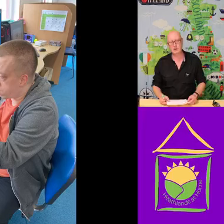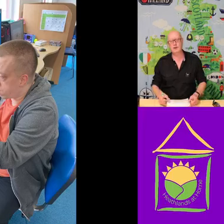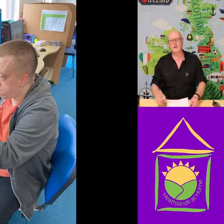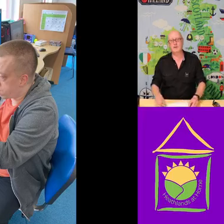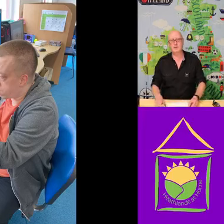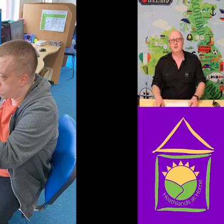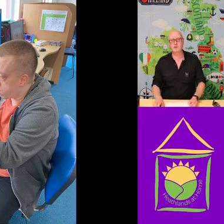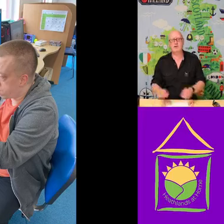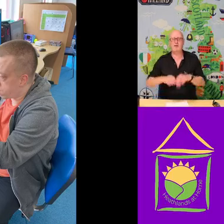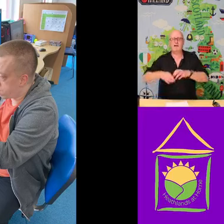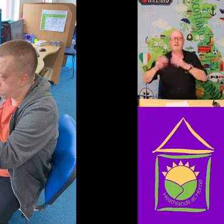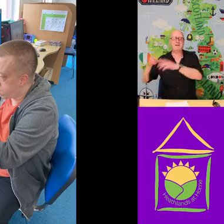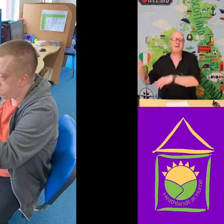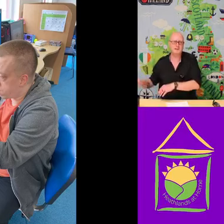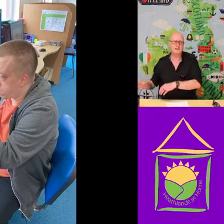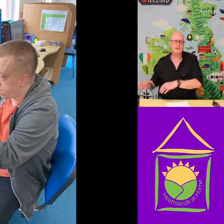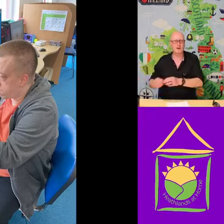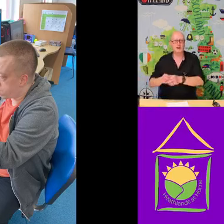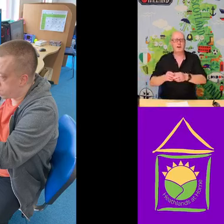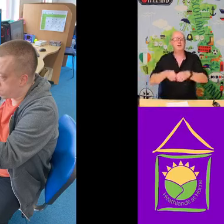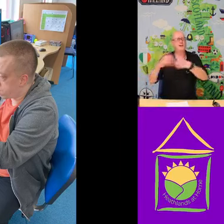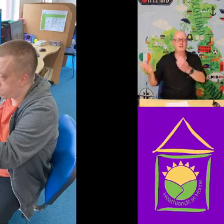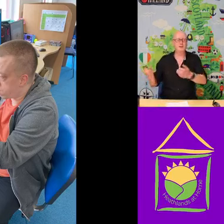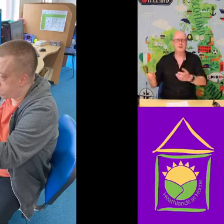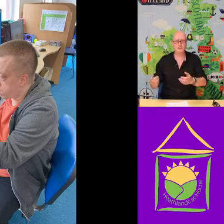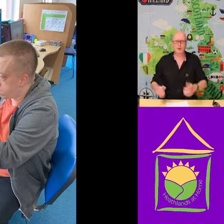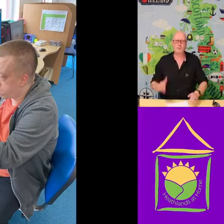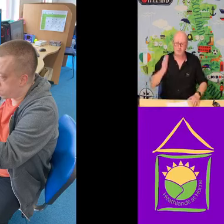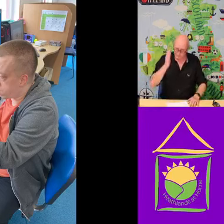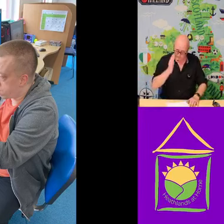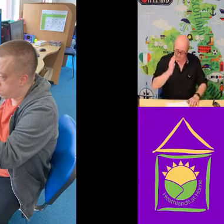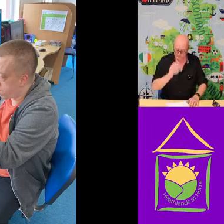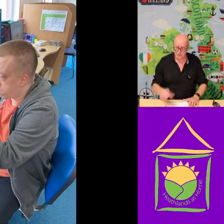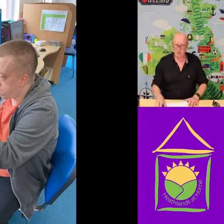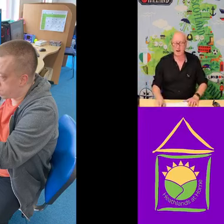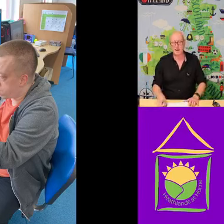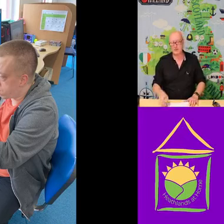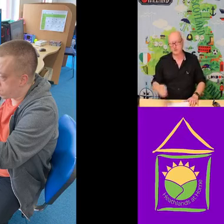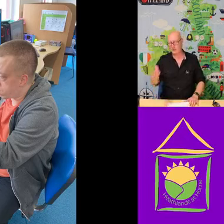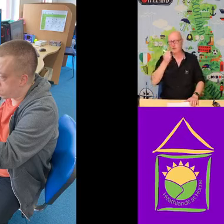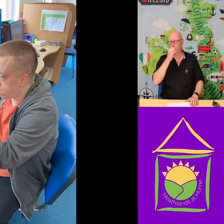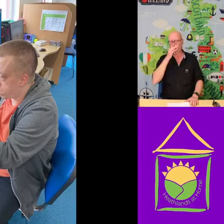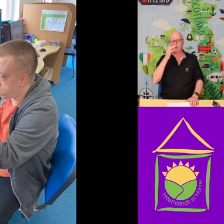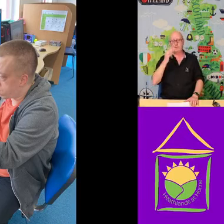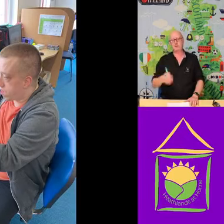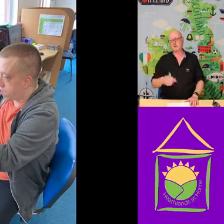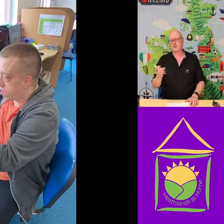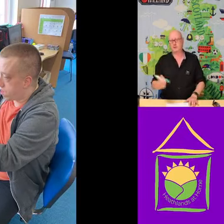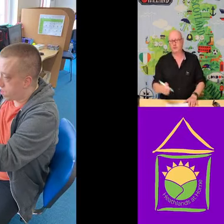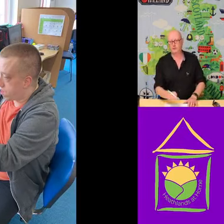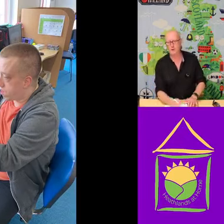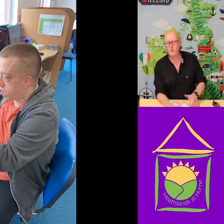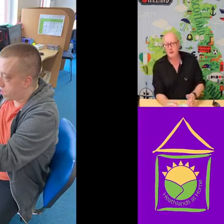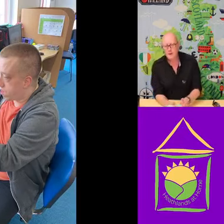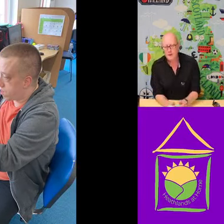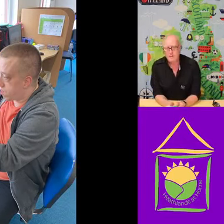rather than just like, oh, I can't do it, you know what I mean, and giving up. So I think there's a few of them, so you can flip through them.